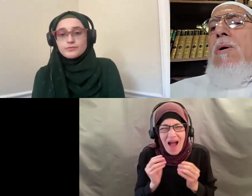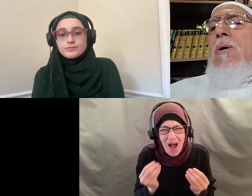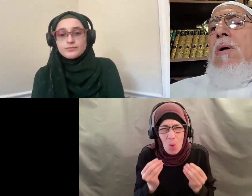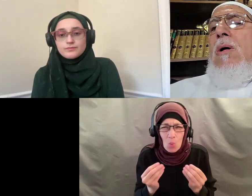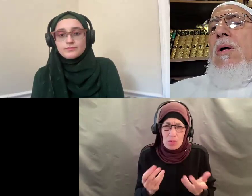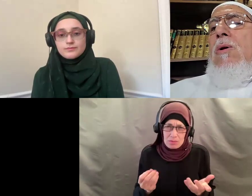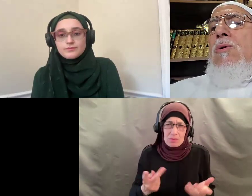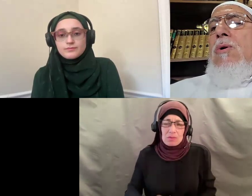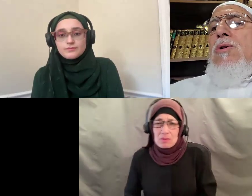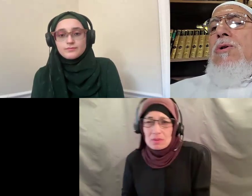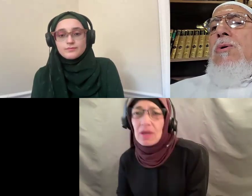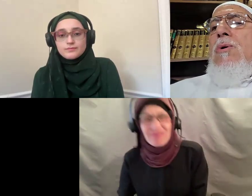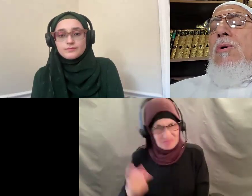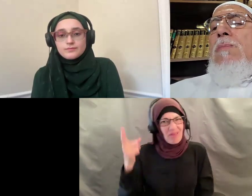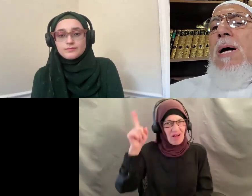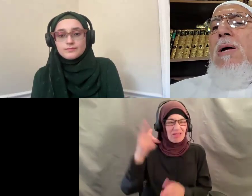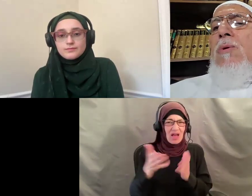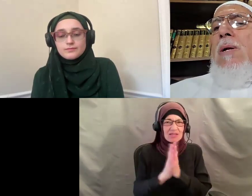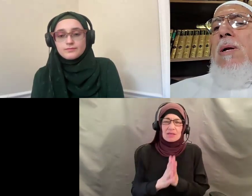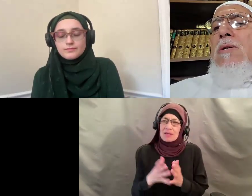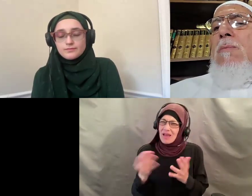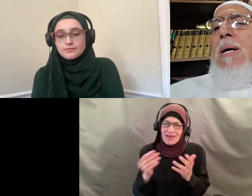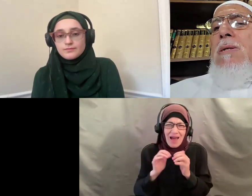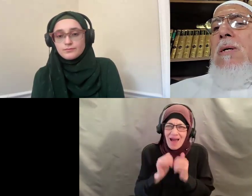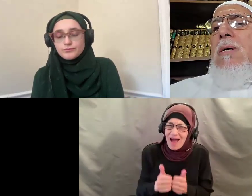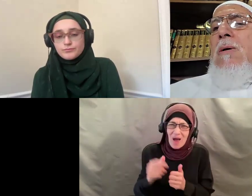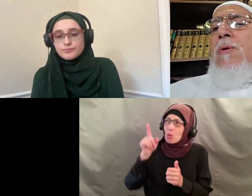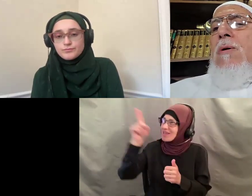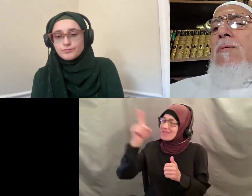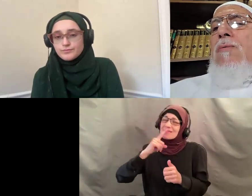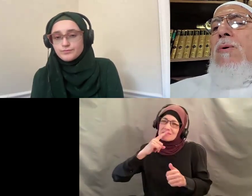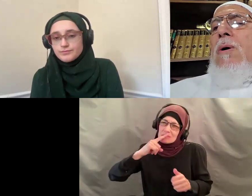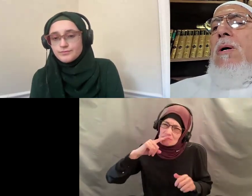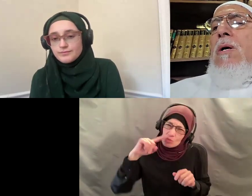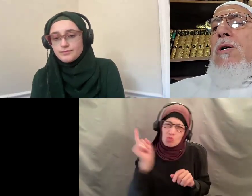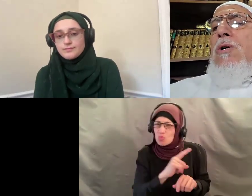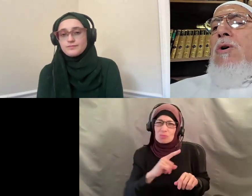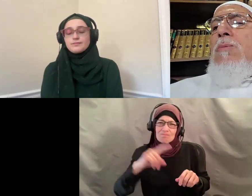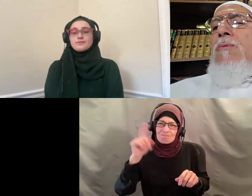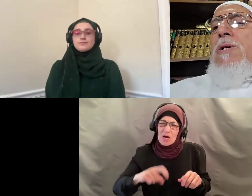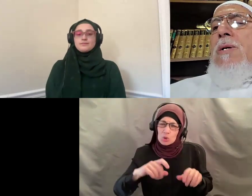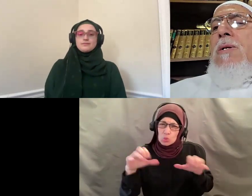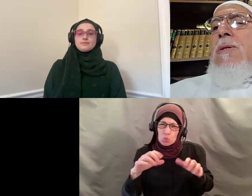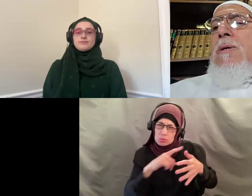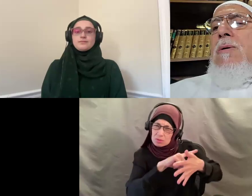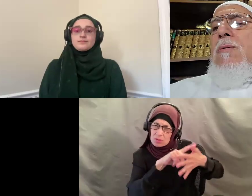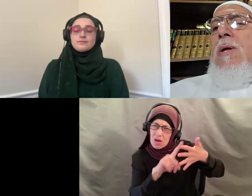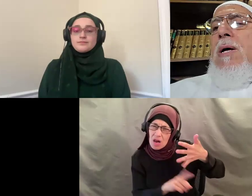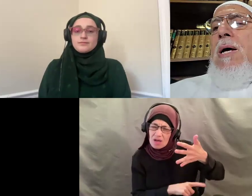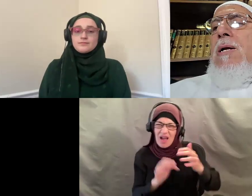how don't you comply with Allah's commands for your